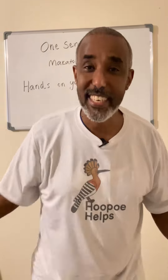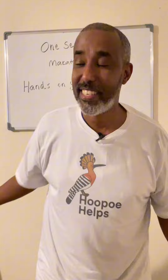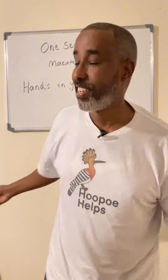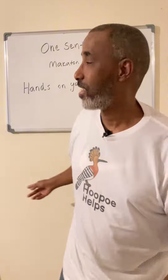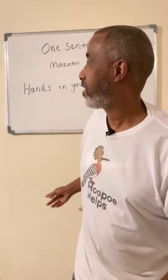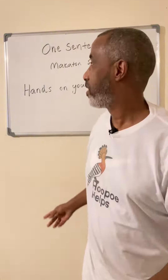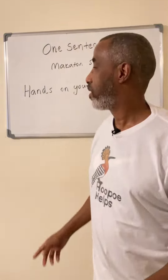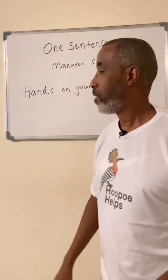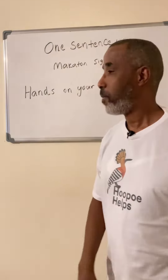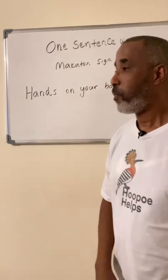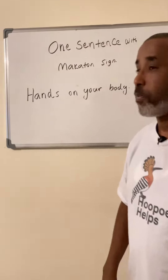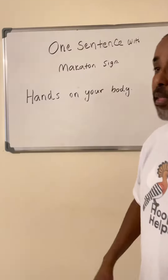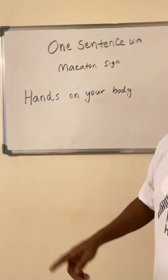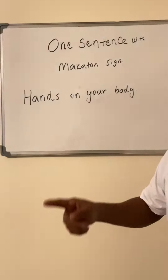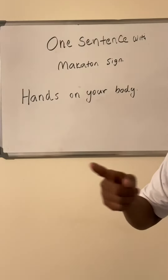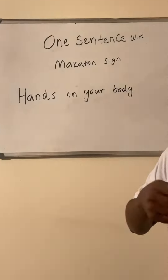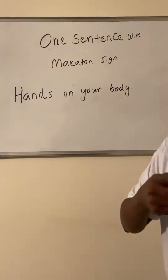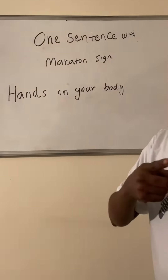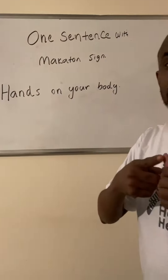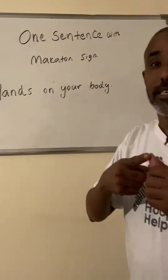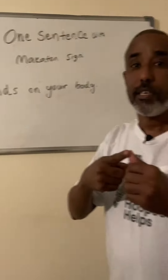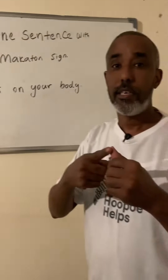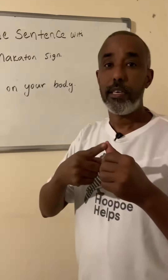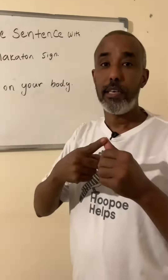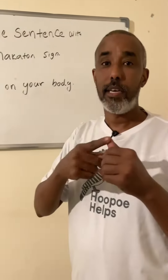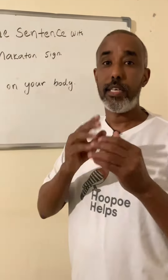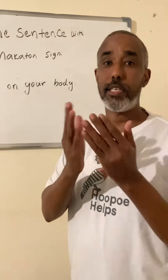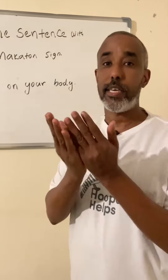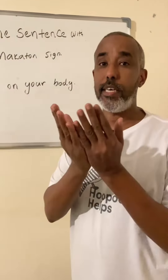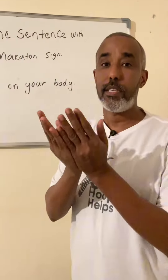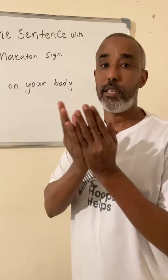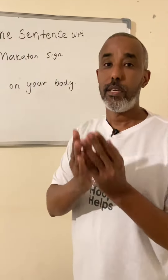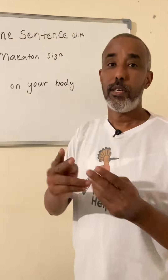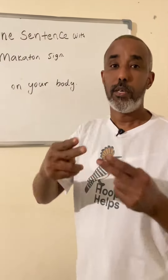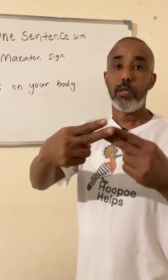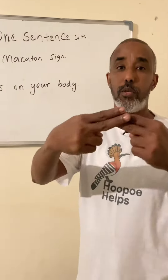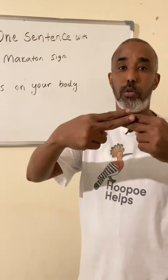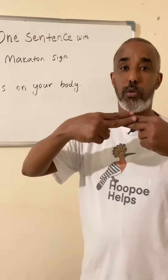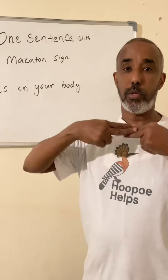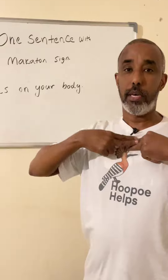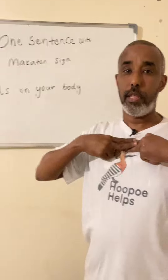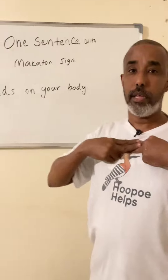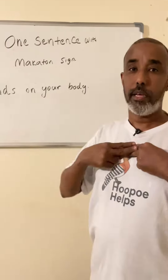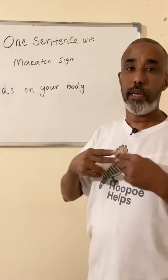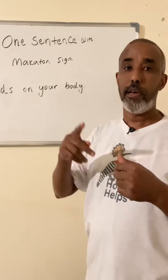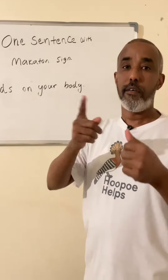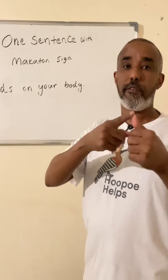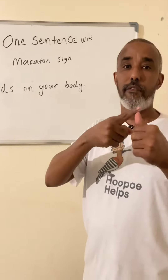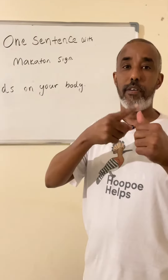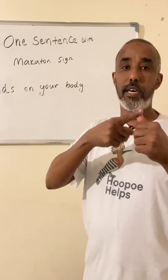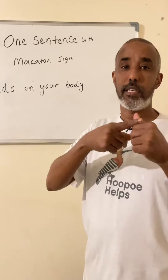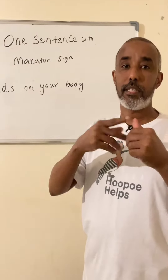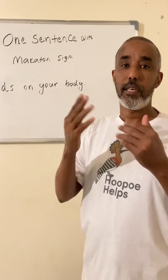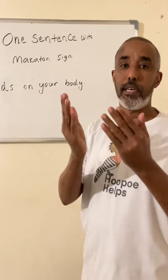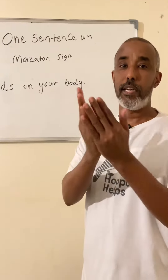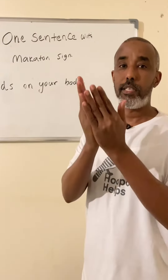started. But first, let's read together. First, let's